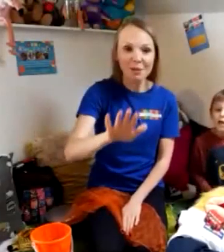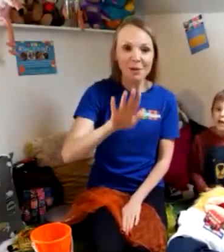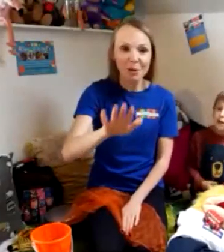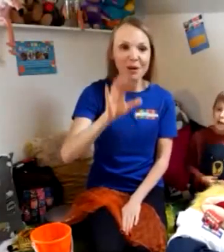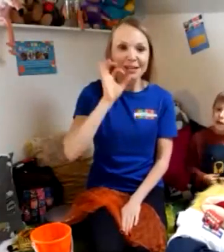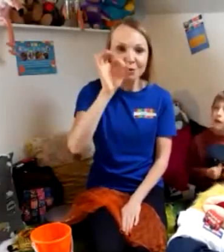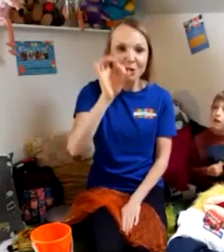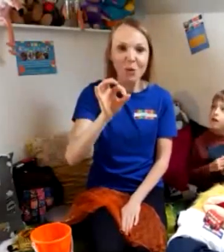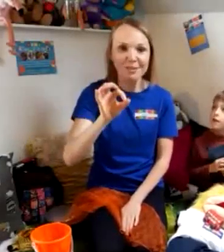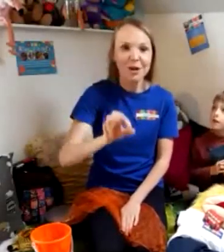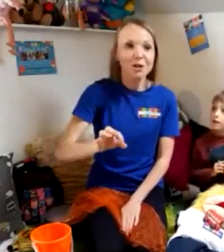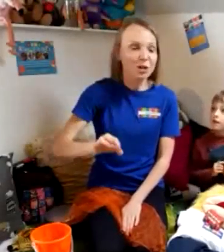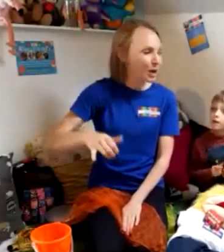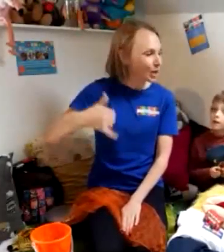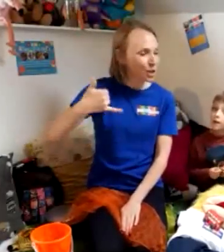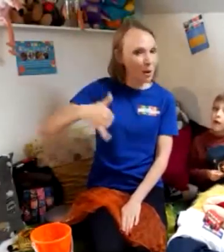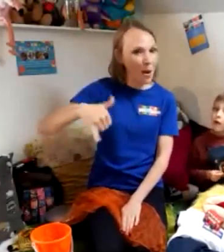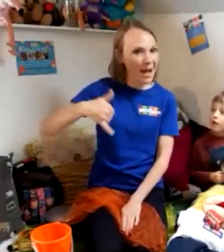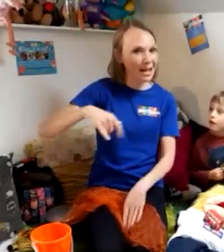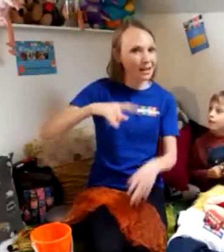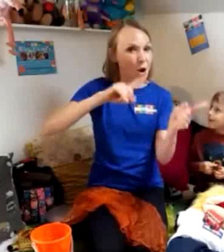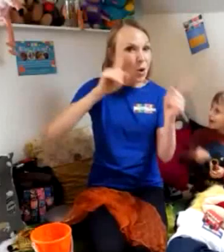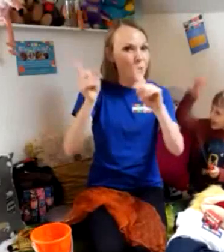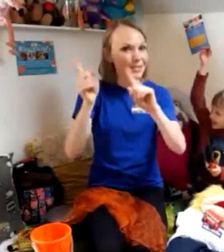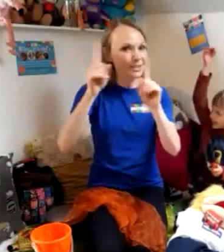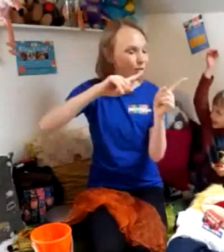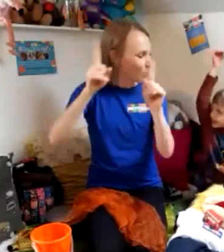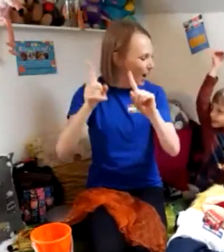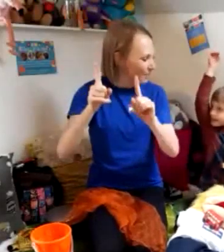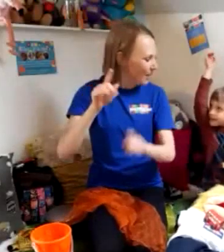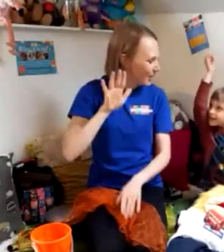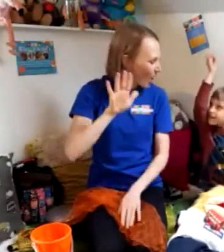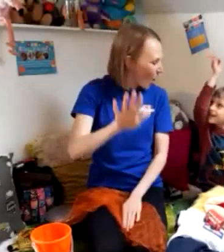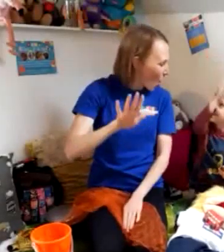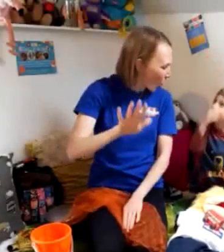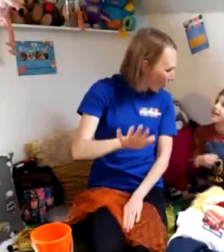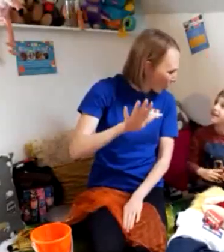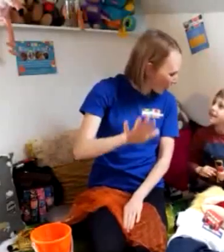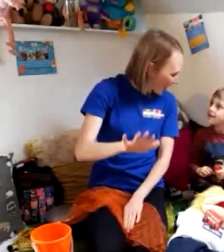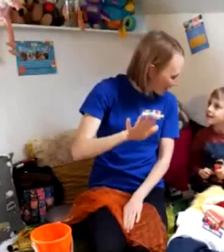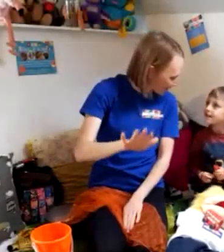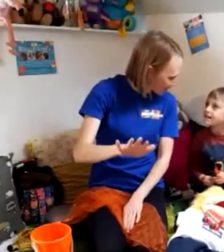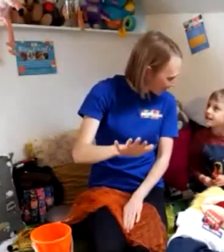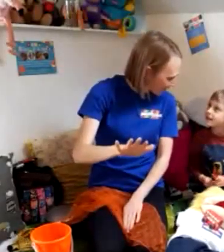beep. We've had a request. So we're going to do a bell, windscreen wipers, a horn and?